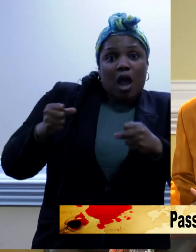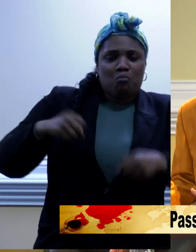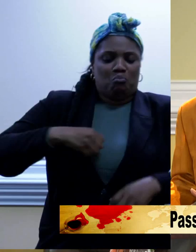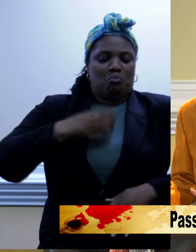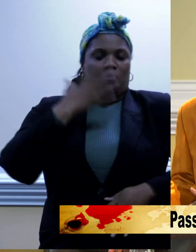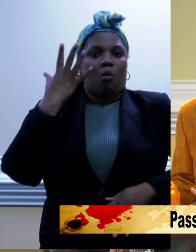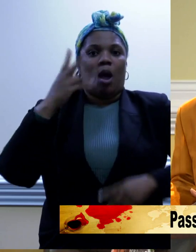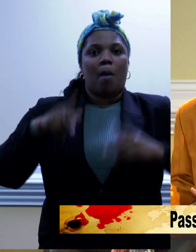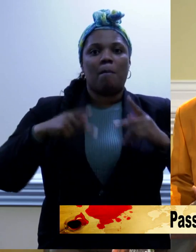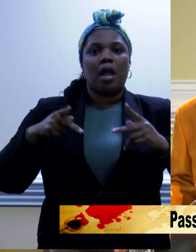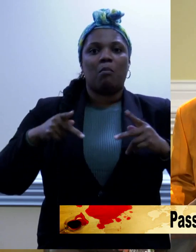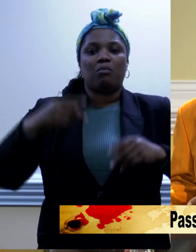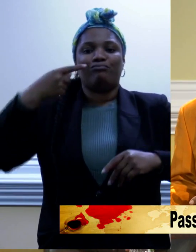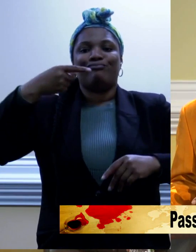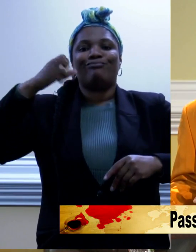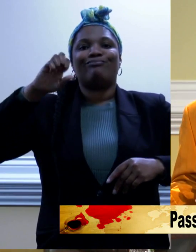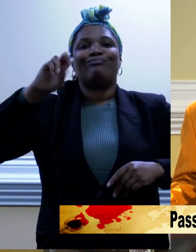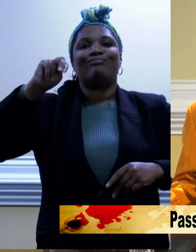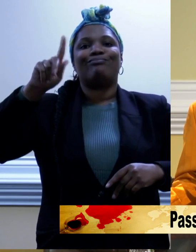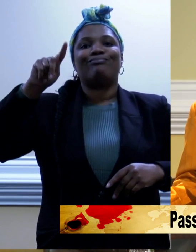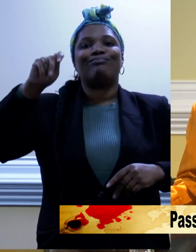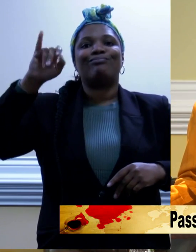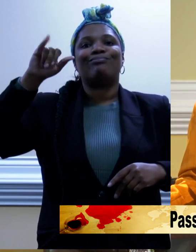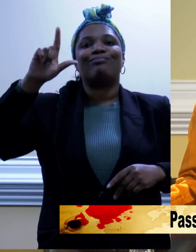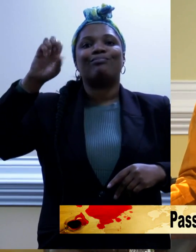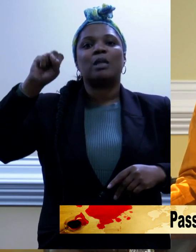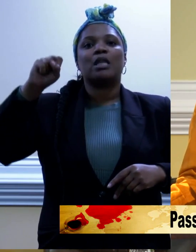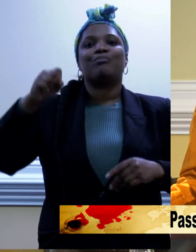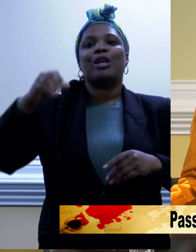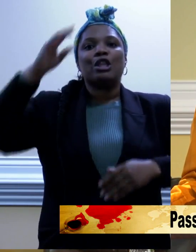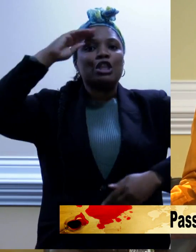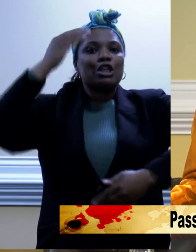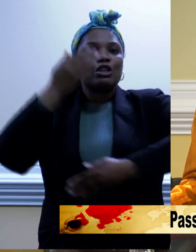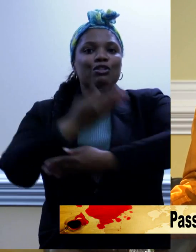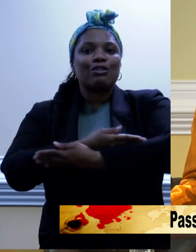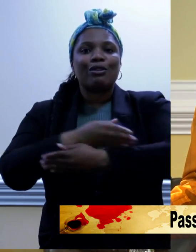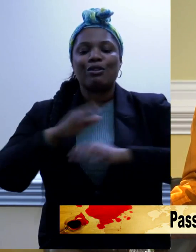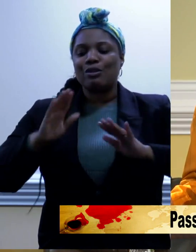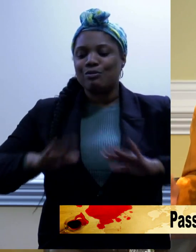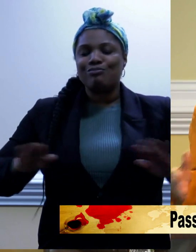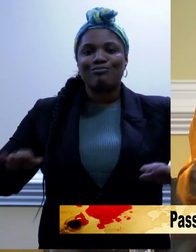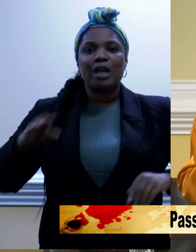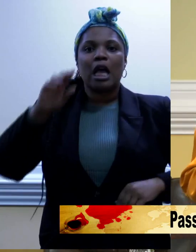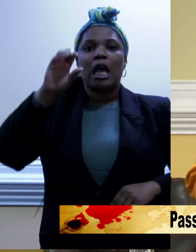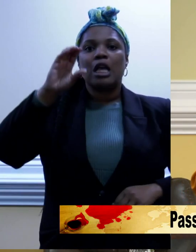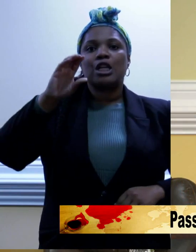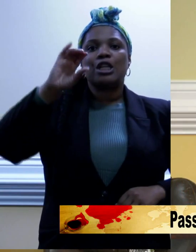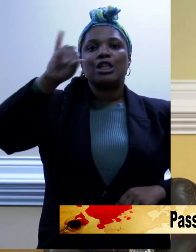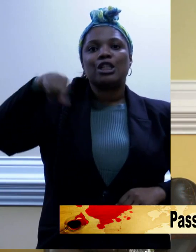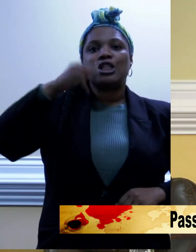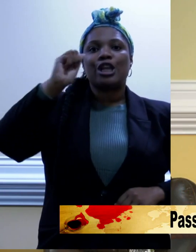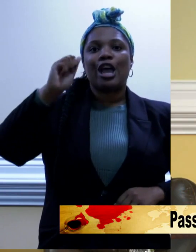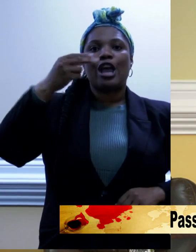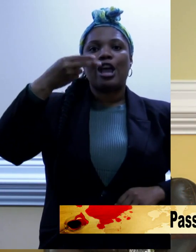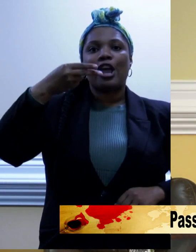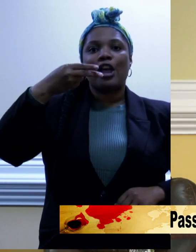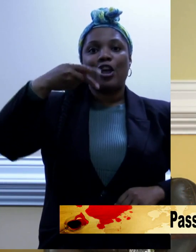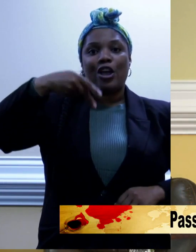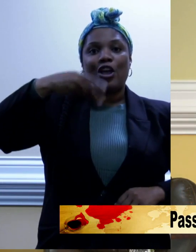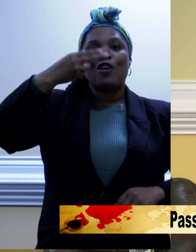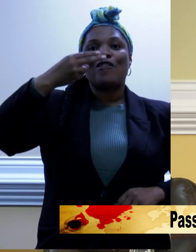grabbed this thing. Who are the Gentiles? The son of Japhet. Who are the children of Japhet? What we call Europeans and white